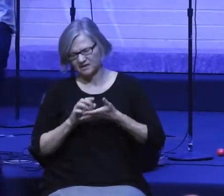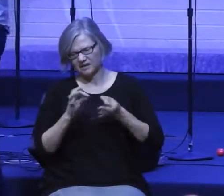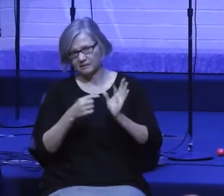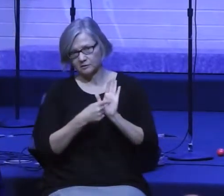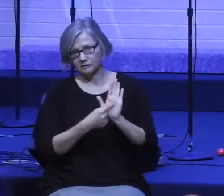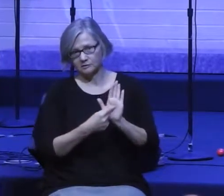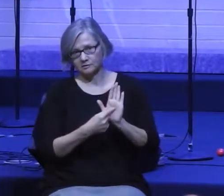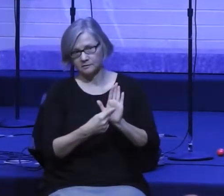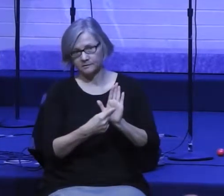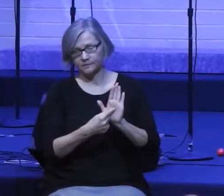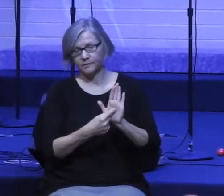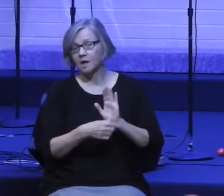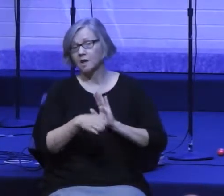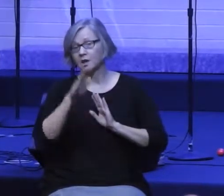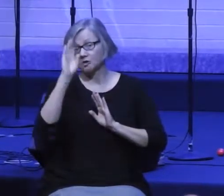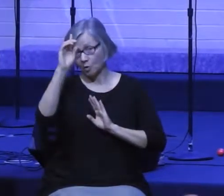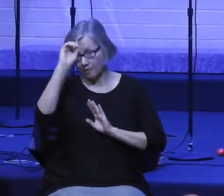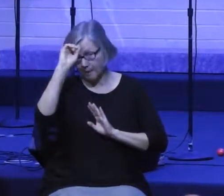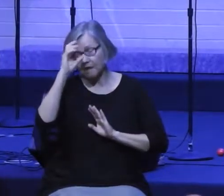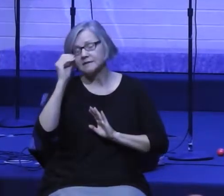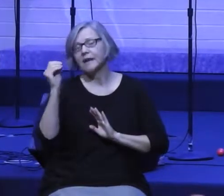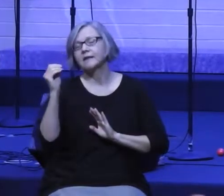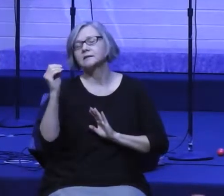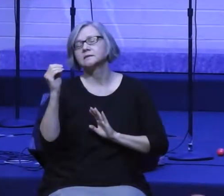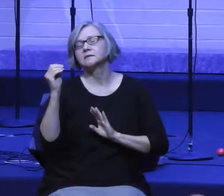it was guaranteed he was never going to finish.